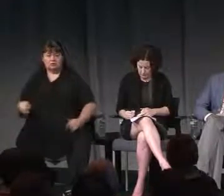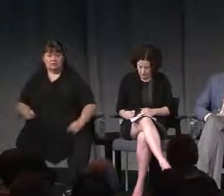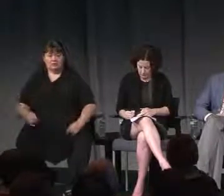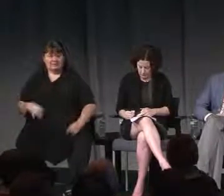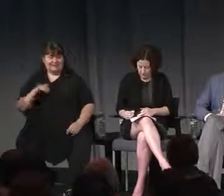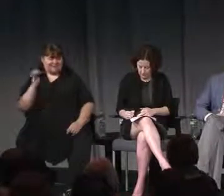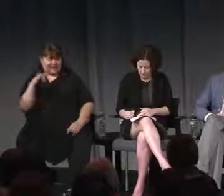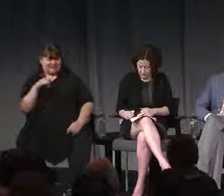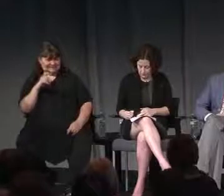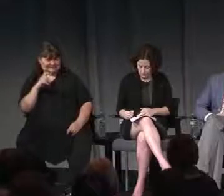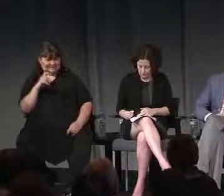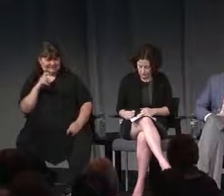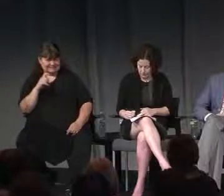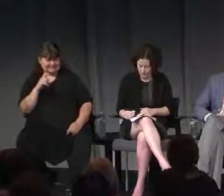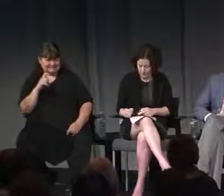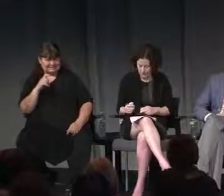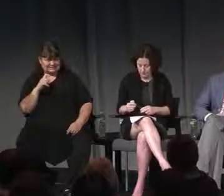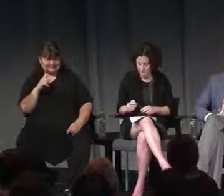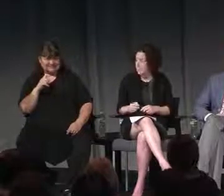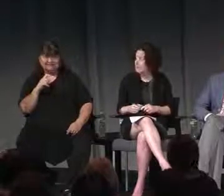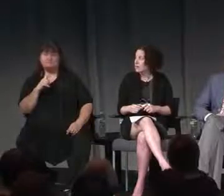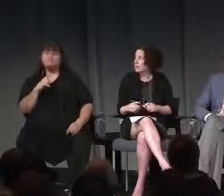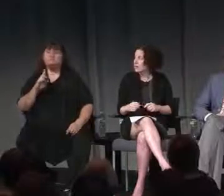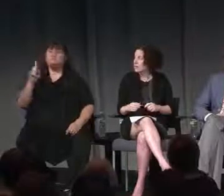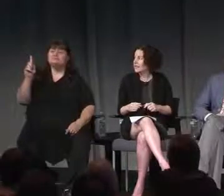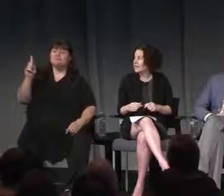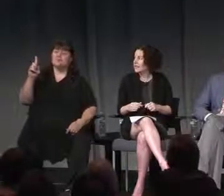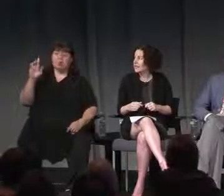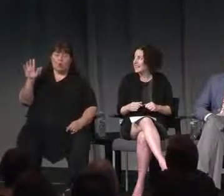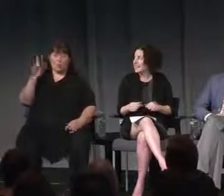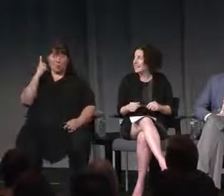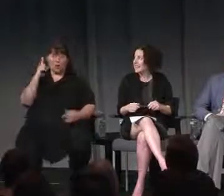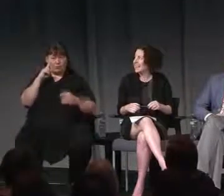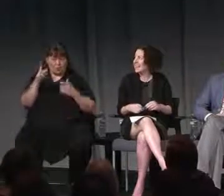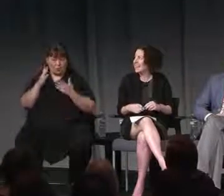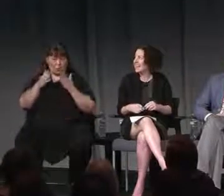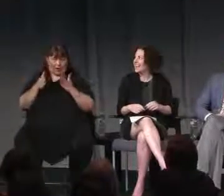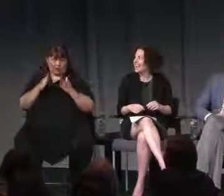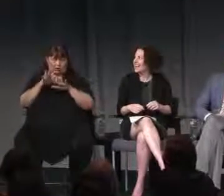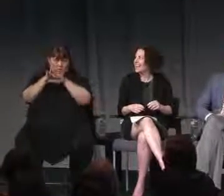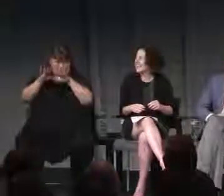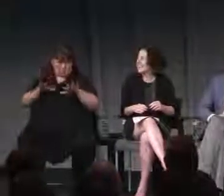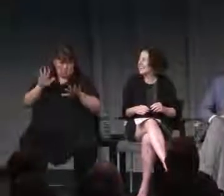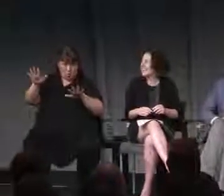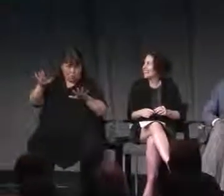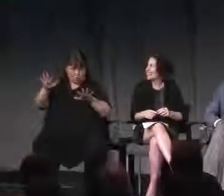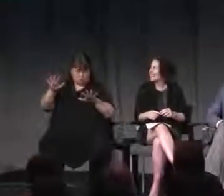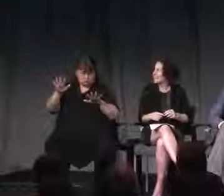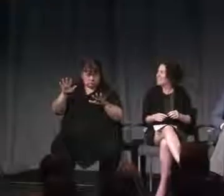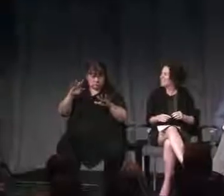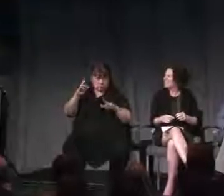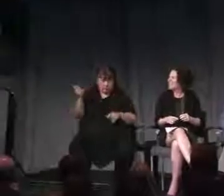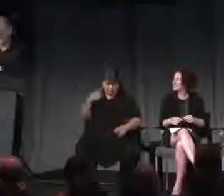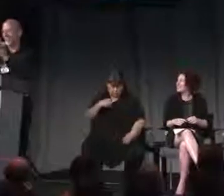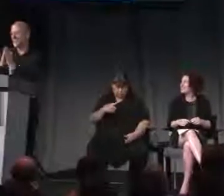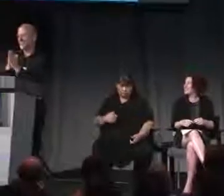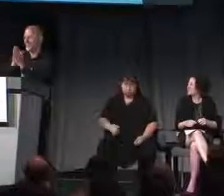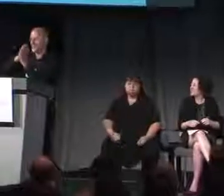Like that. One way to deconvolve those analogies, if I can try to help you out,